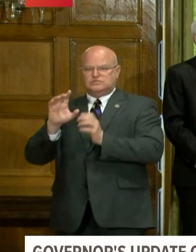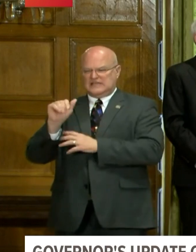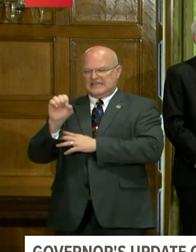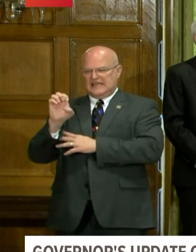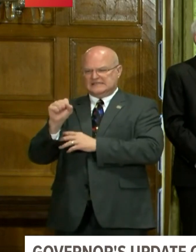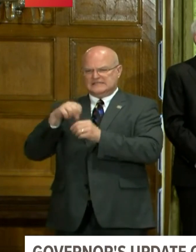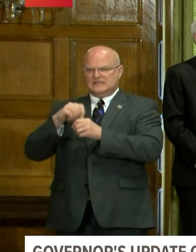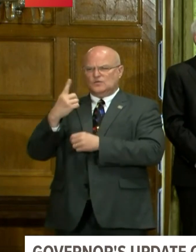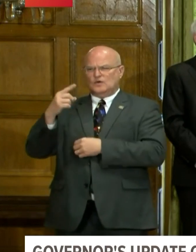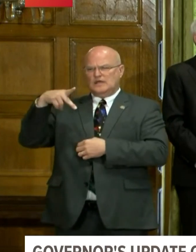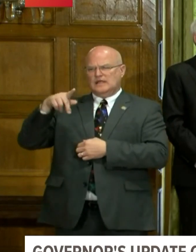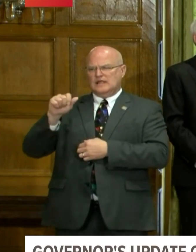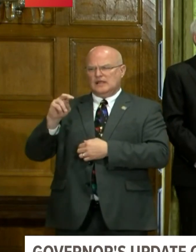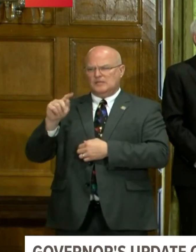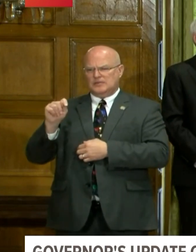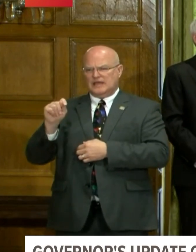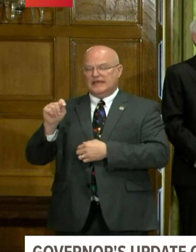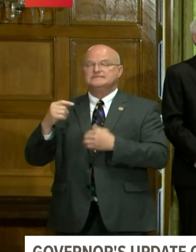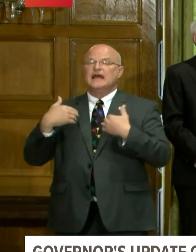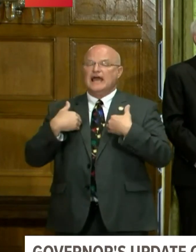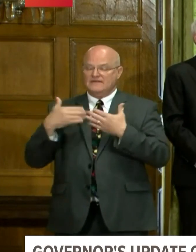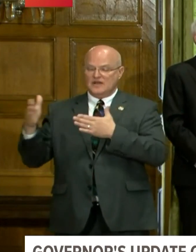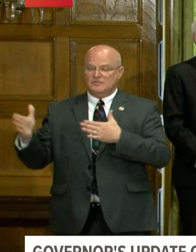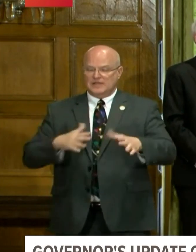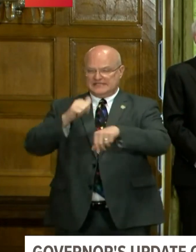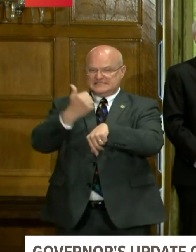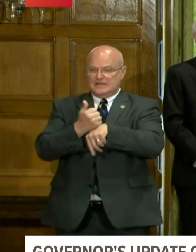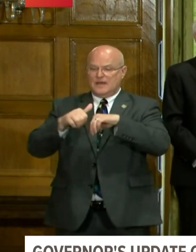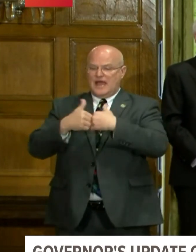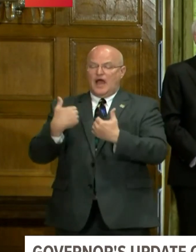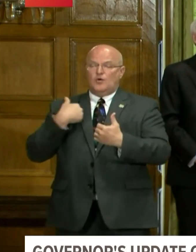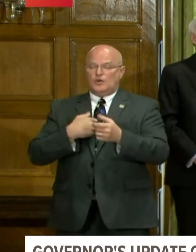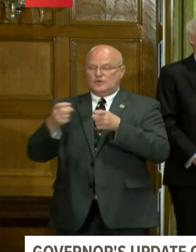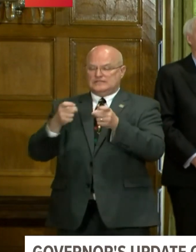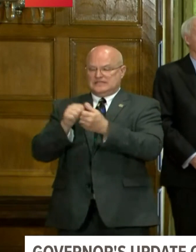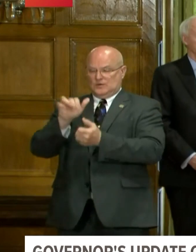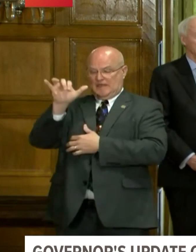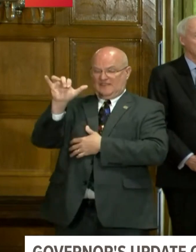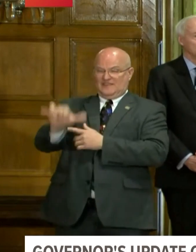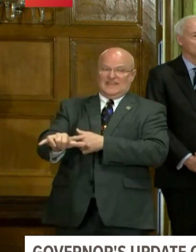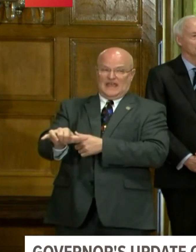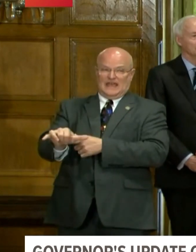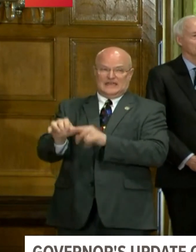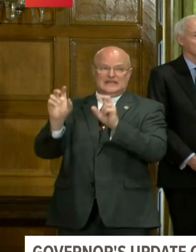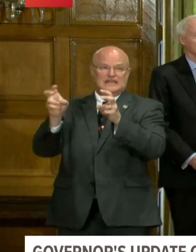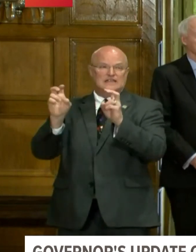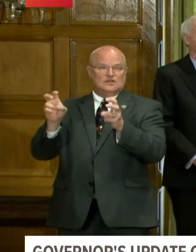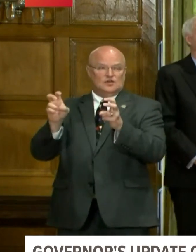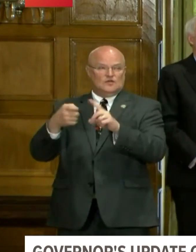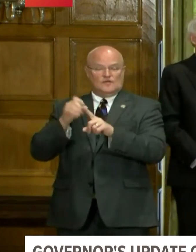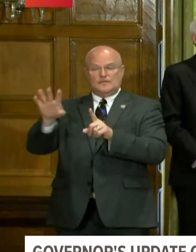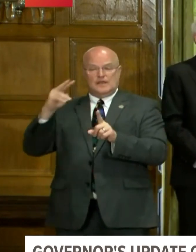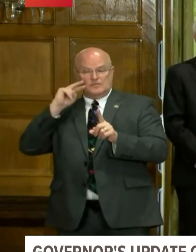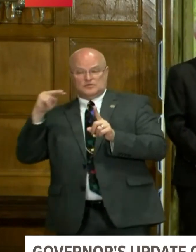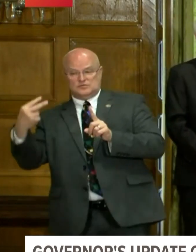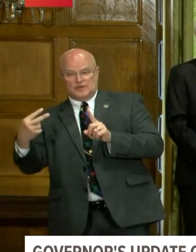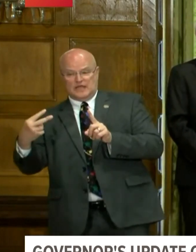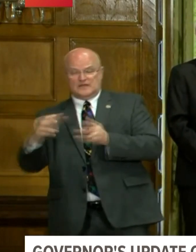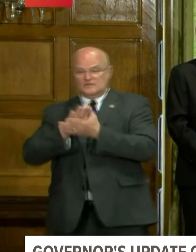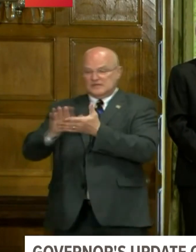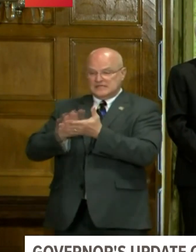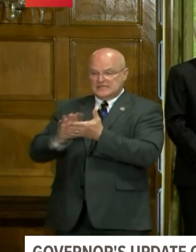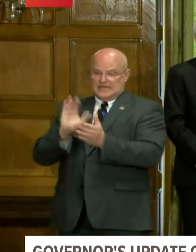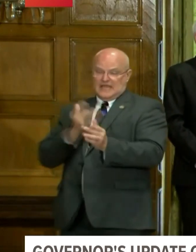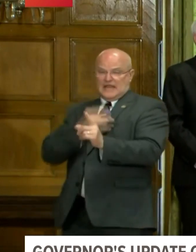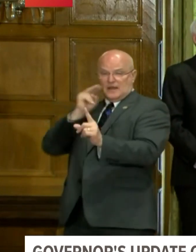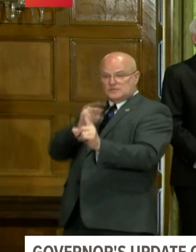I think we already have plans in place how we would deal with that in terms, from their perspective, from the cleaning, and